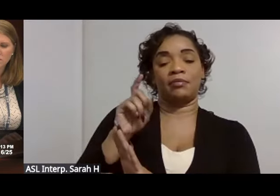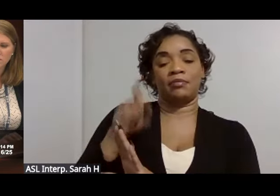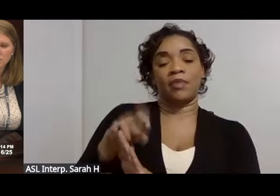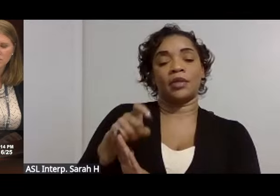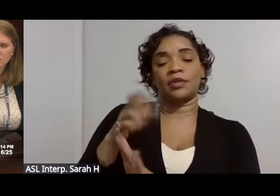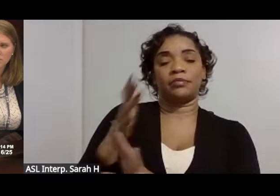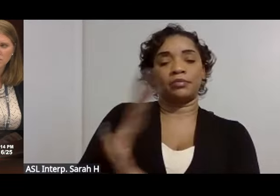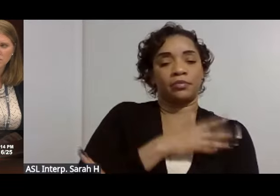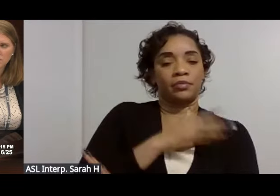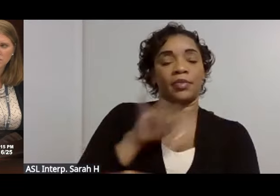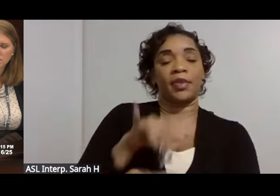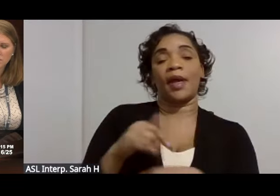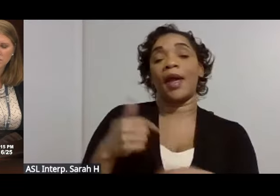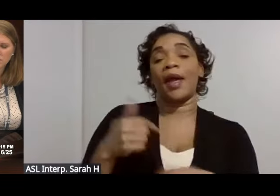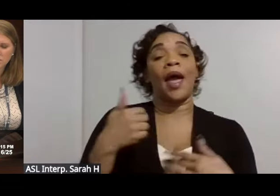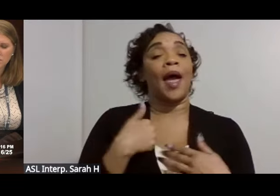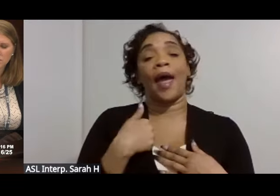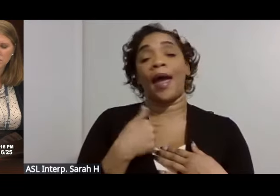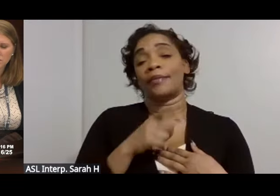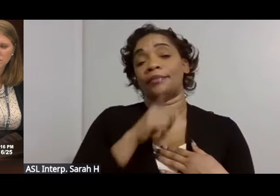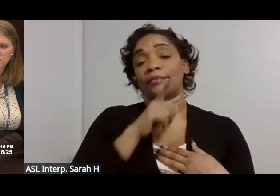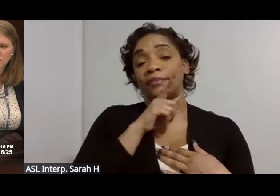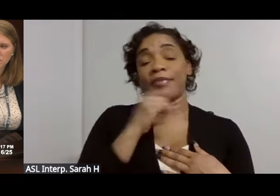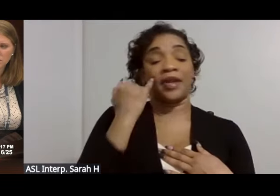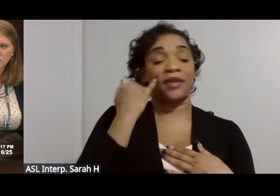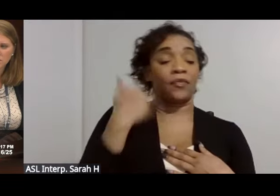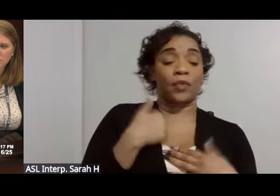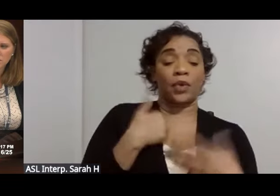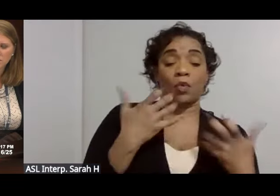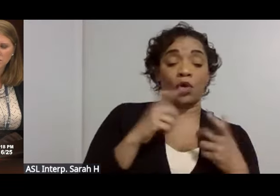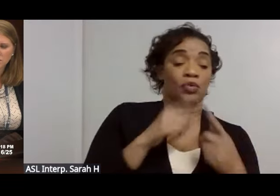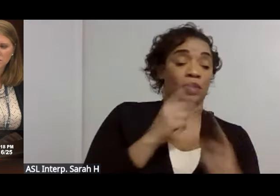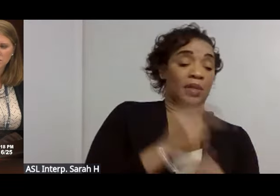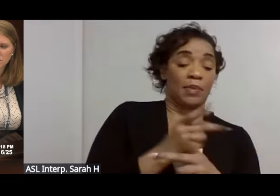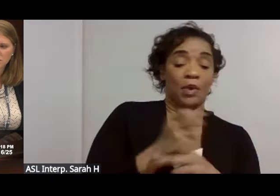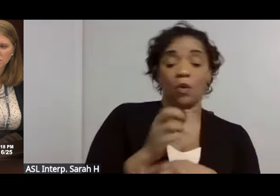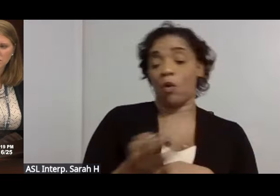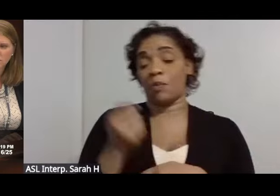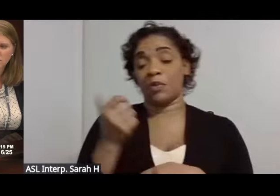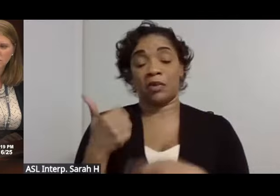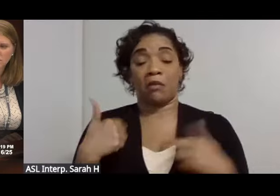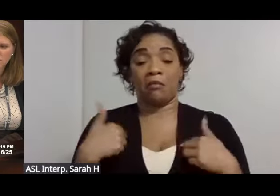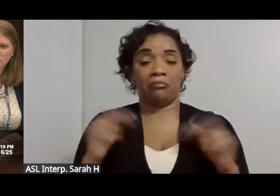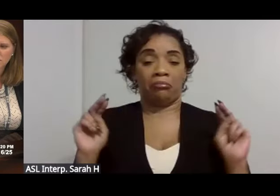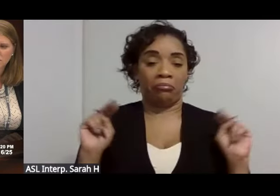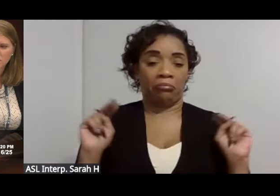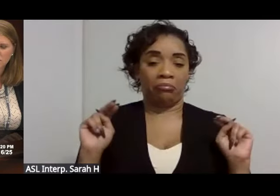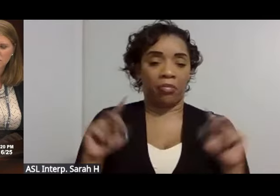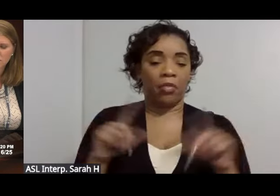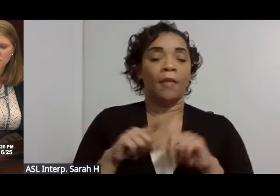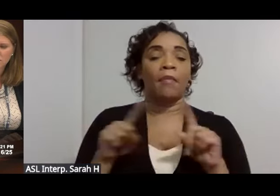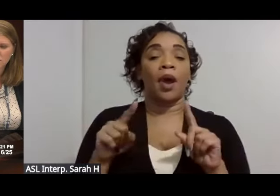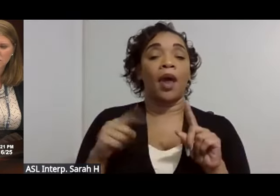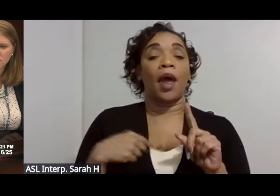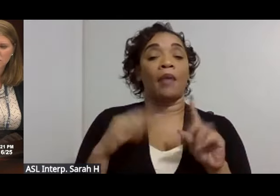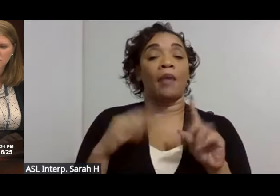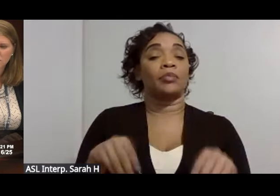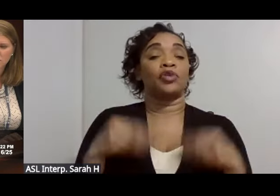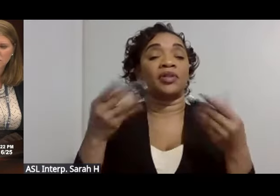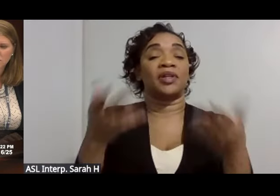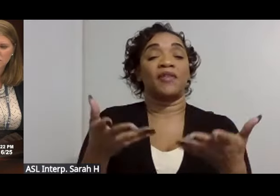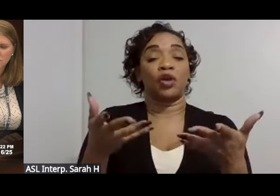position on whether or not the board wants to keep this in or we want to take it out. I don't take a position on that. I am simply just trying to provide guidance on,